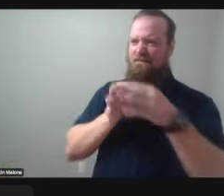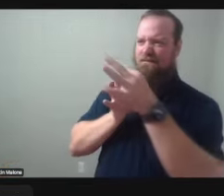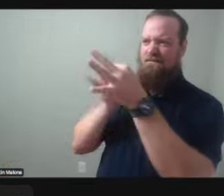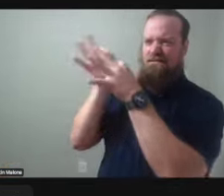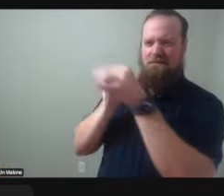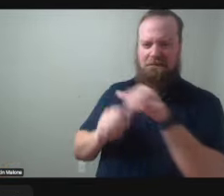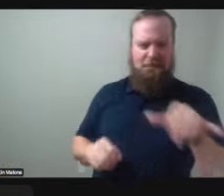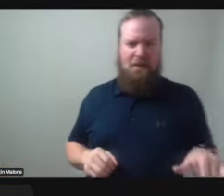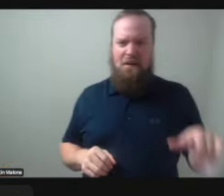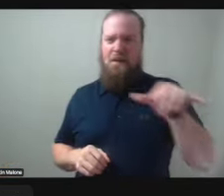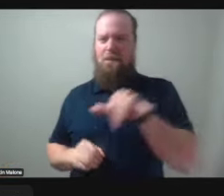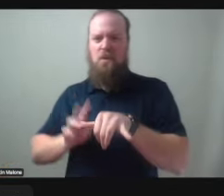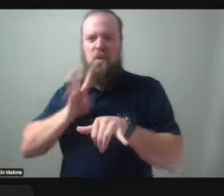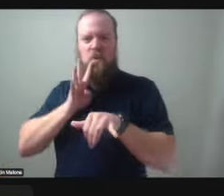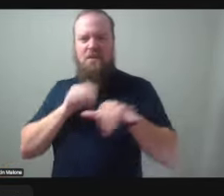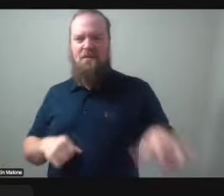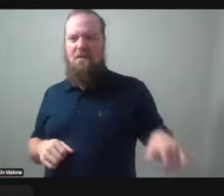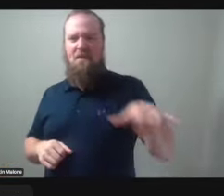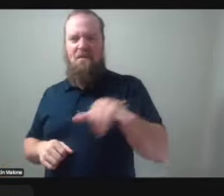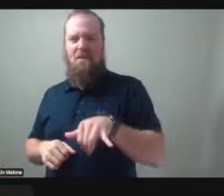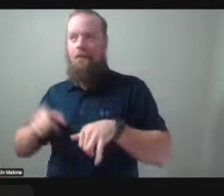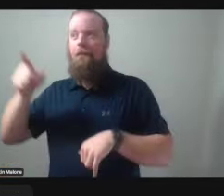the work.